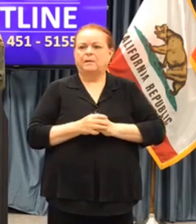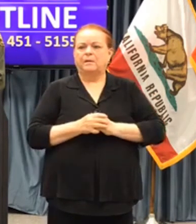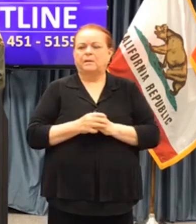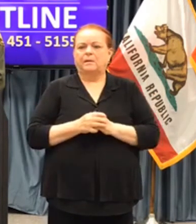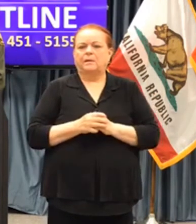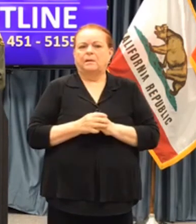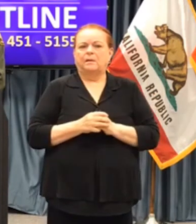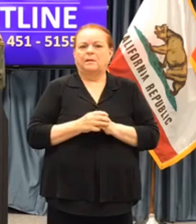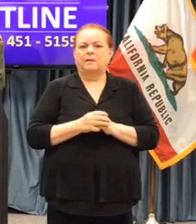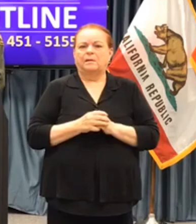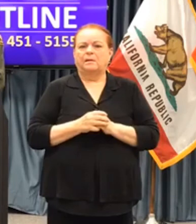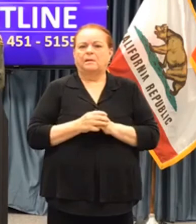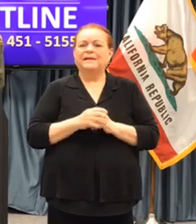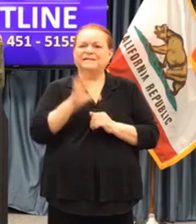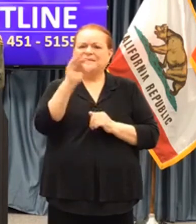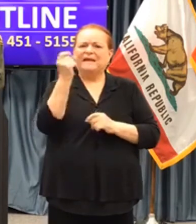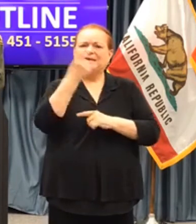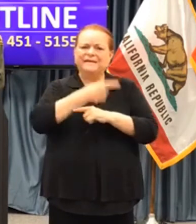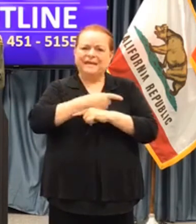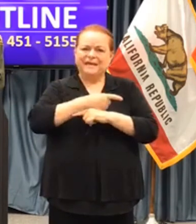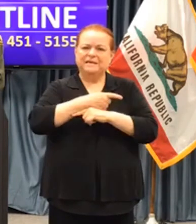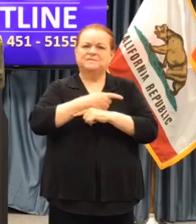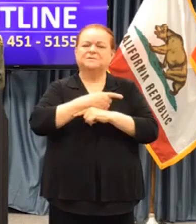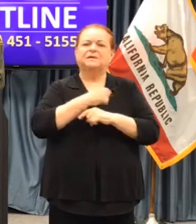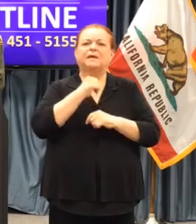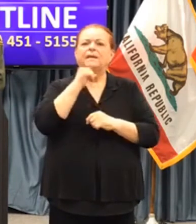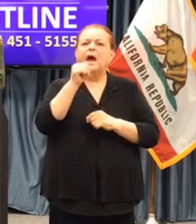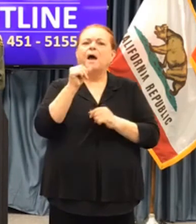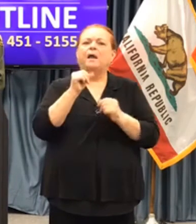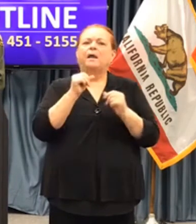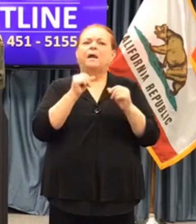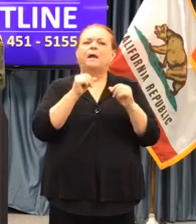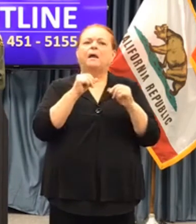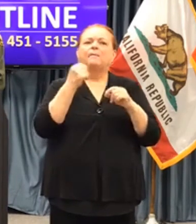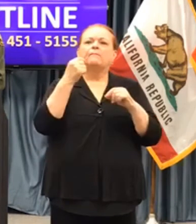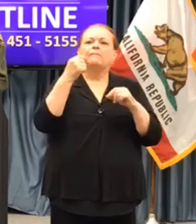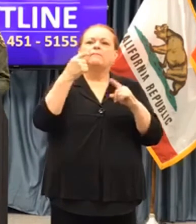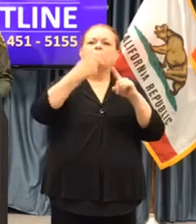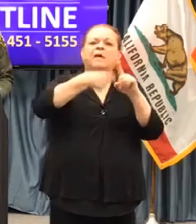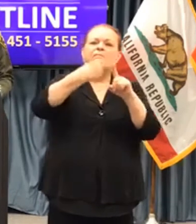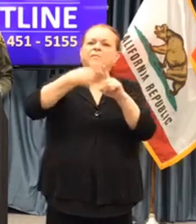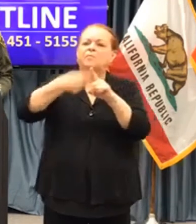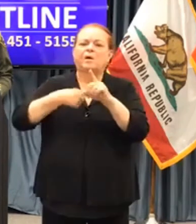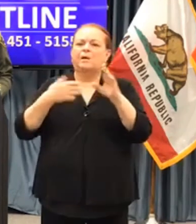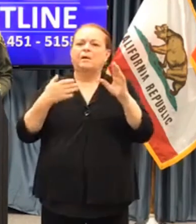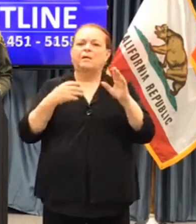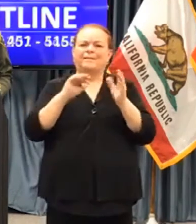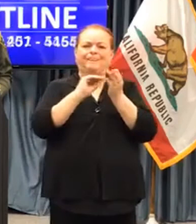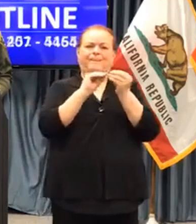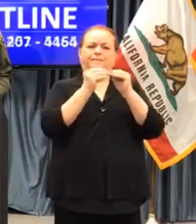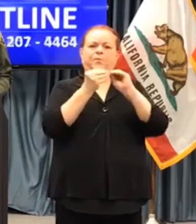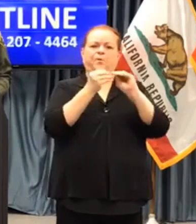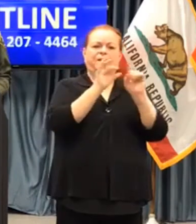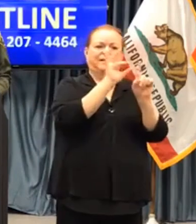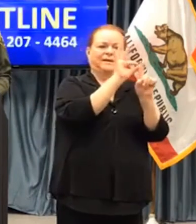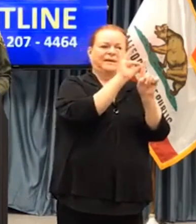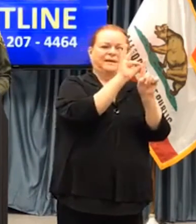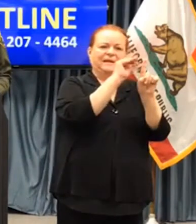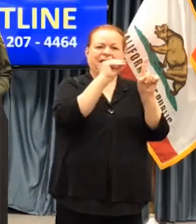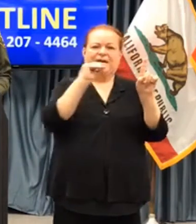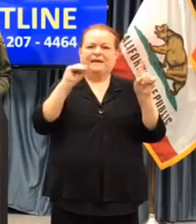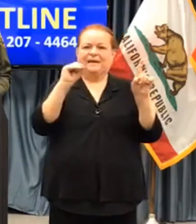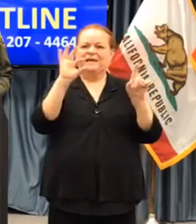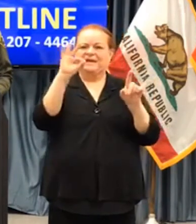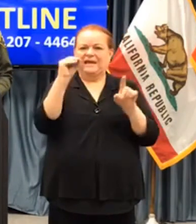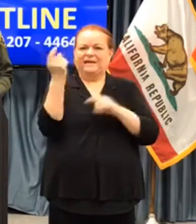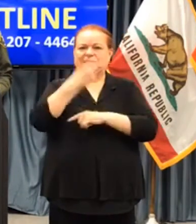days. There's no necessity for it to remain 90 days beyond the point where the emergency is lifted. That's my point.